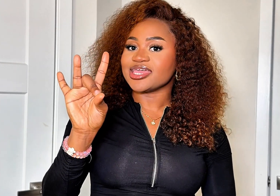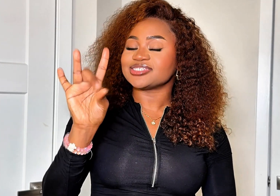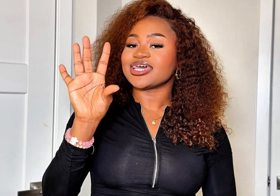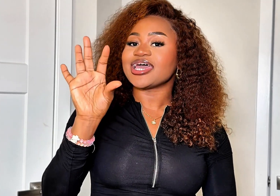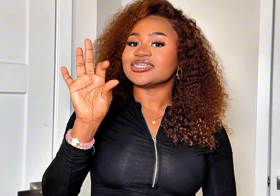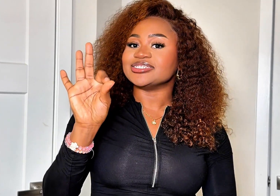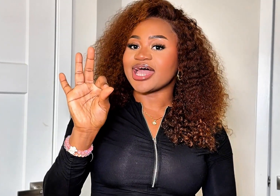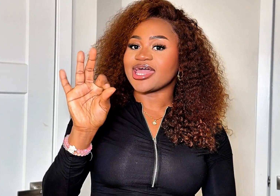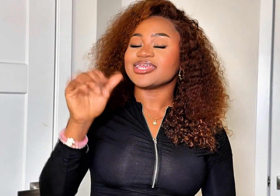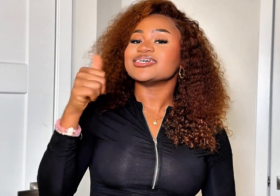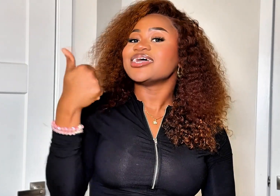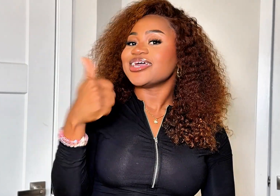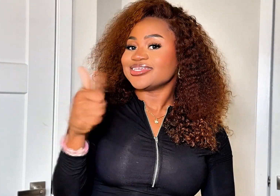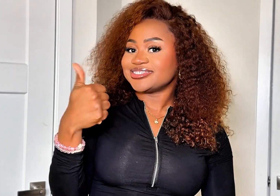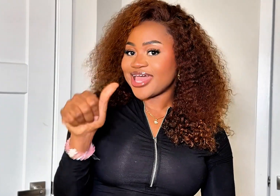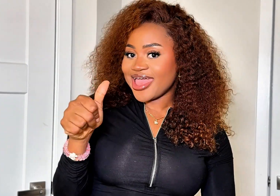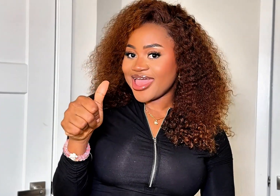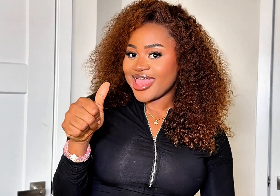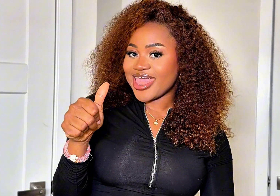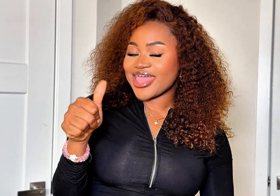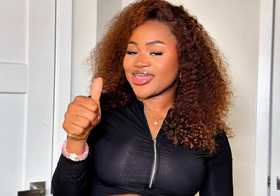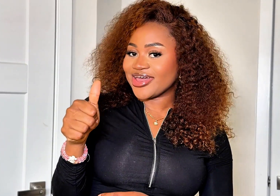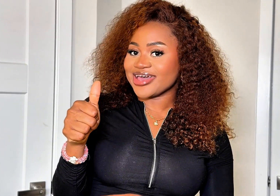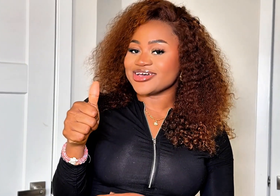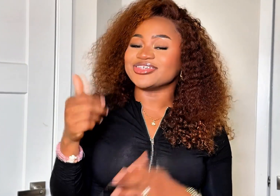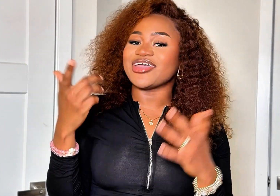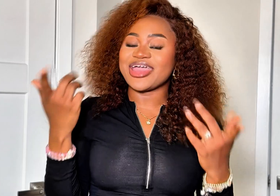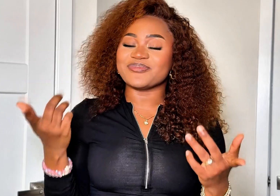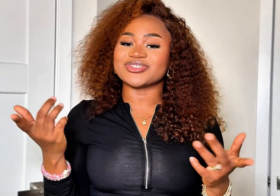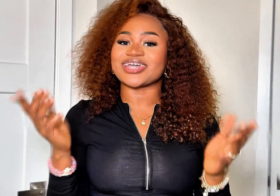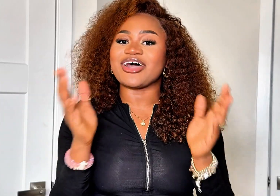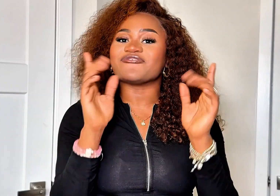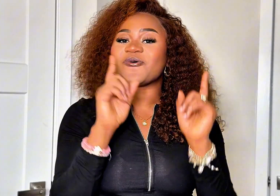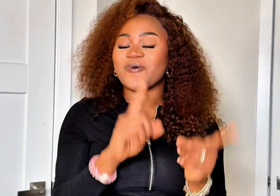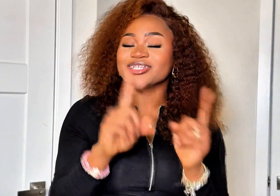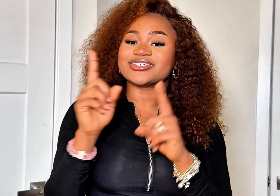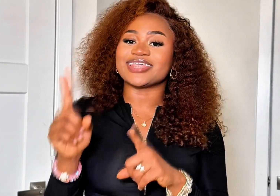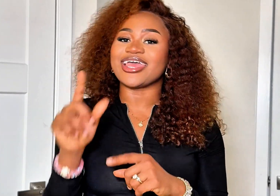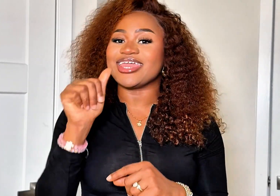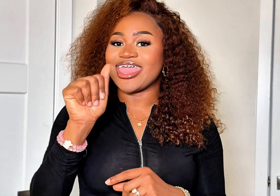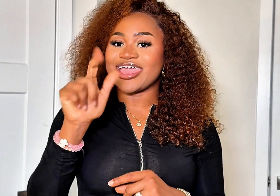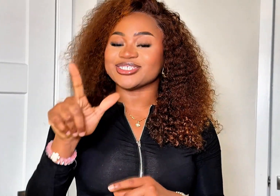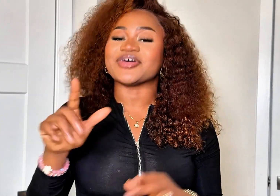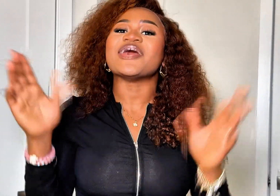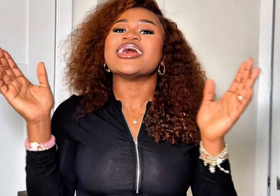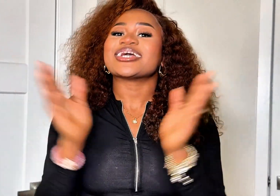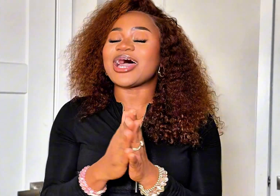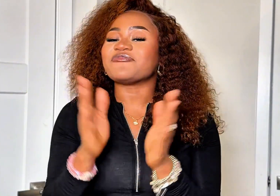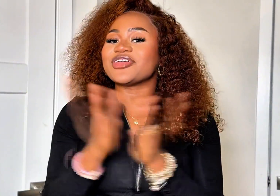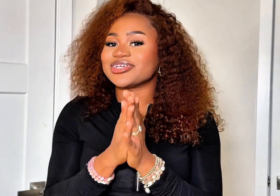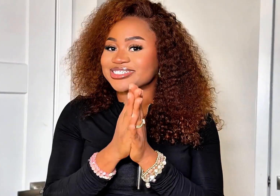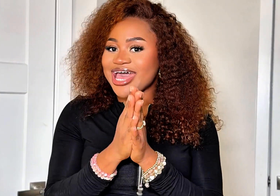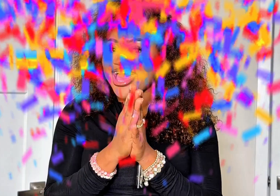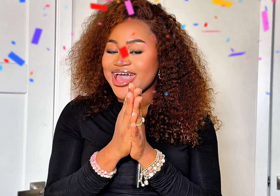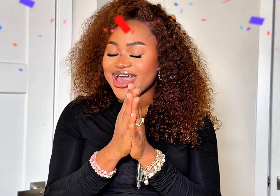8, 9, 10. Good. You're able to count from 1 to 10 in ASL. Clap for